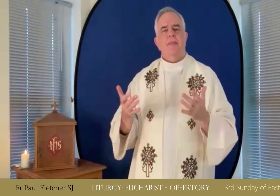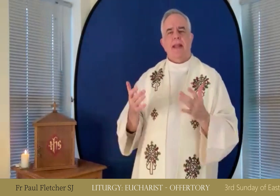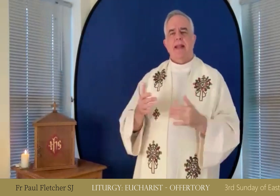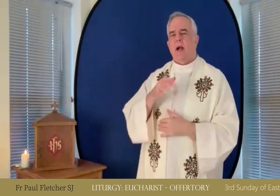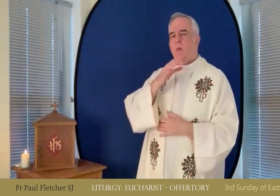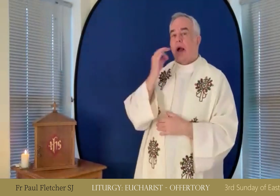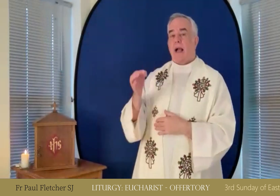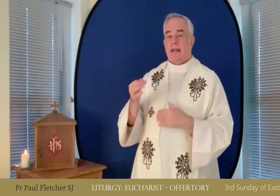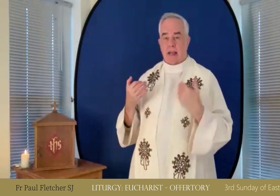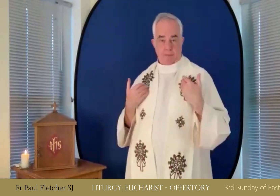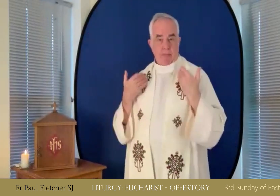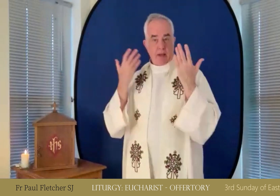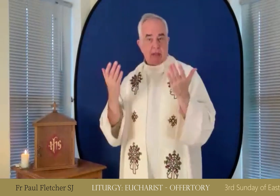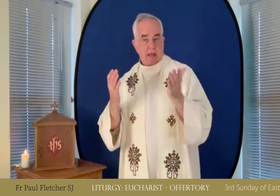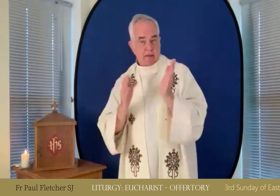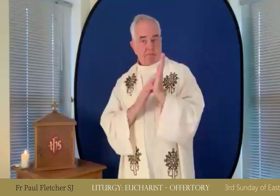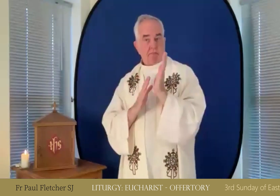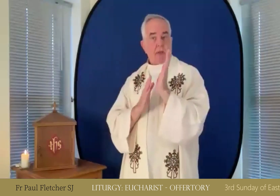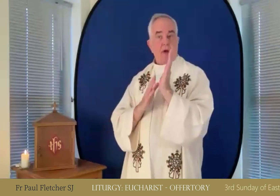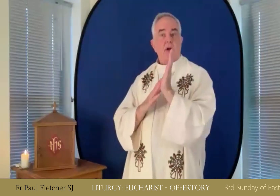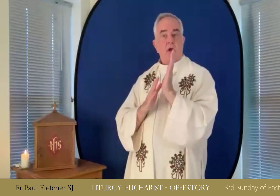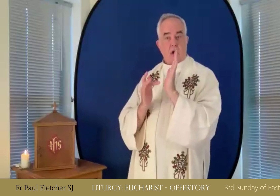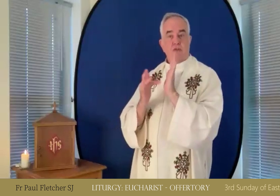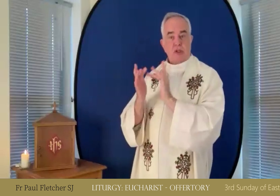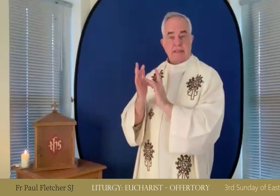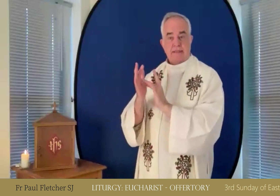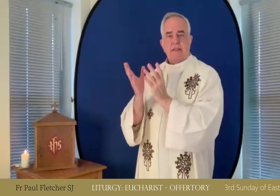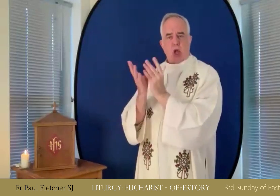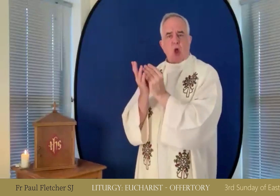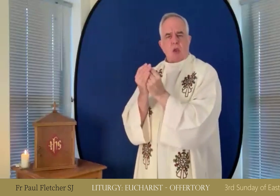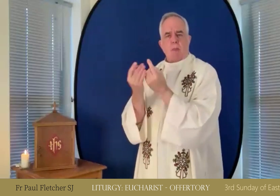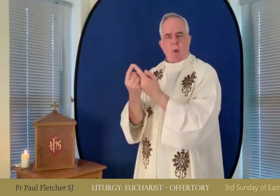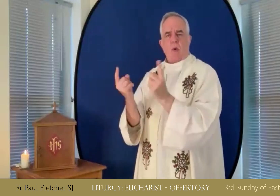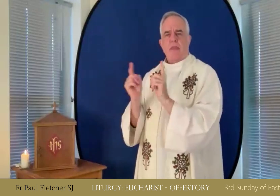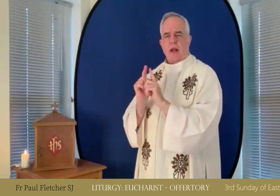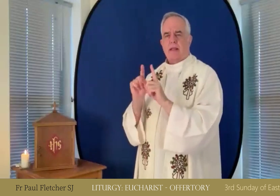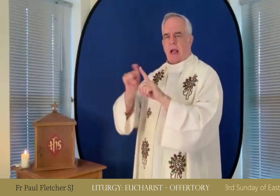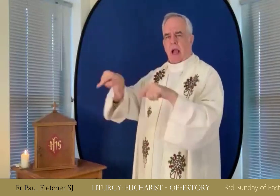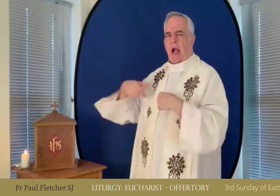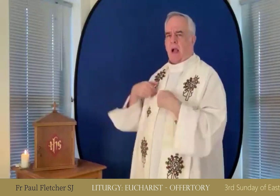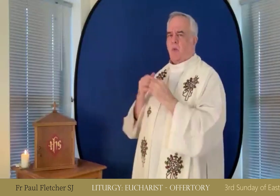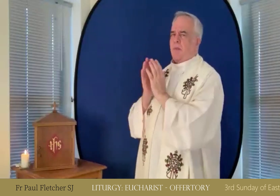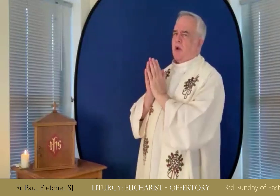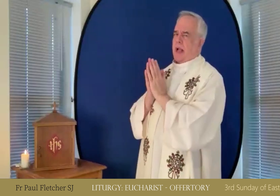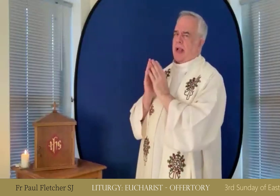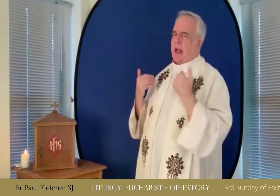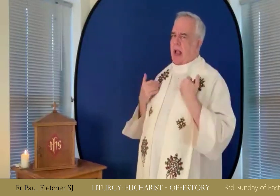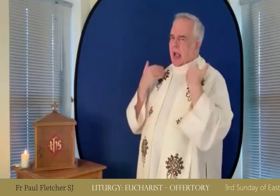And now we are Mary, Mother of Jesus, to be with us as we pray.